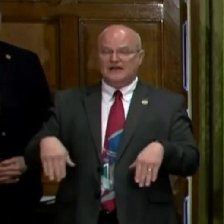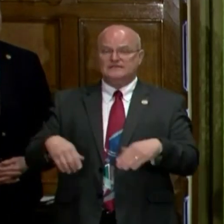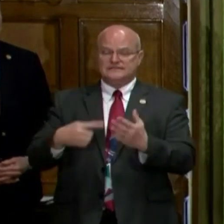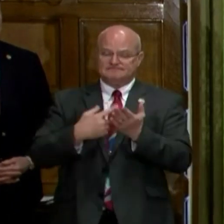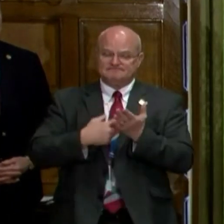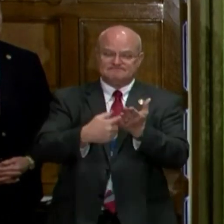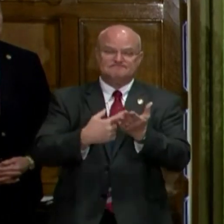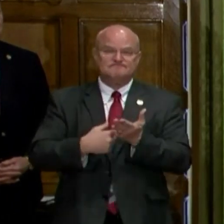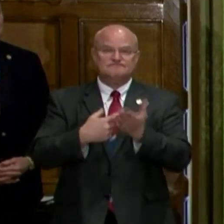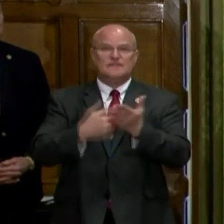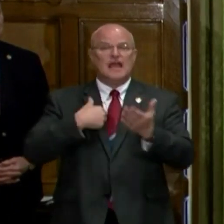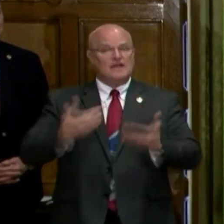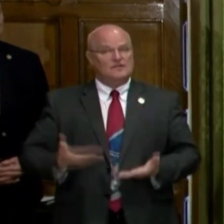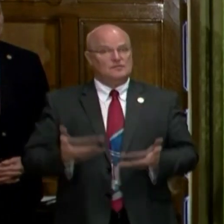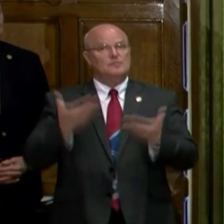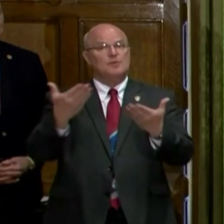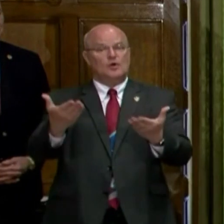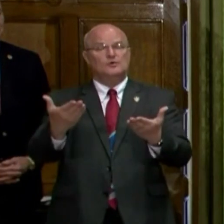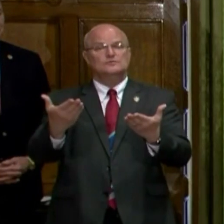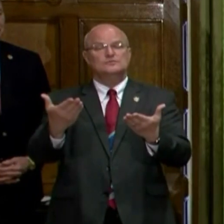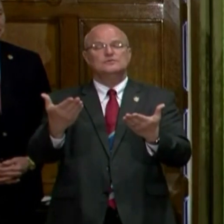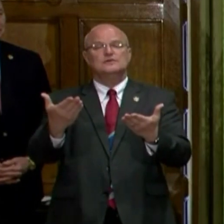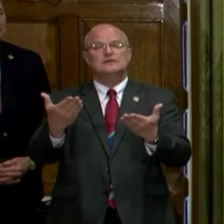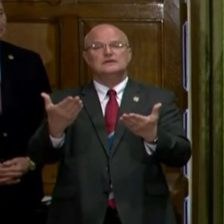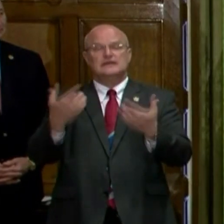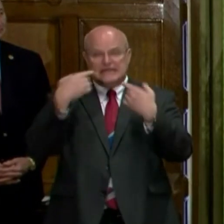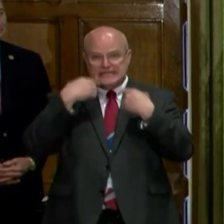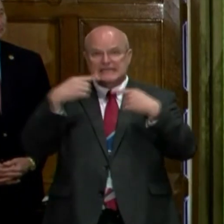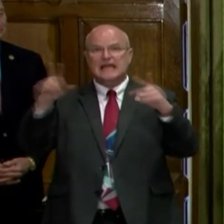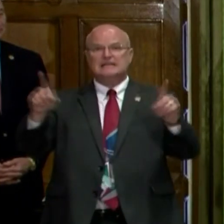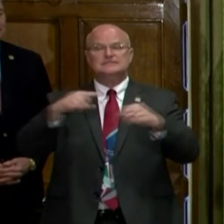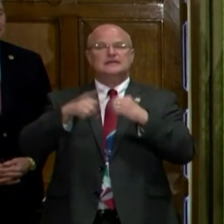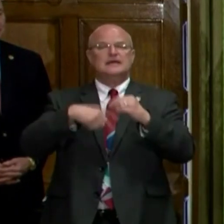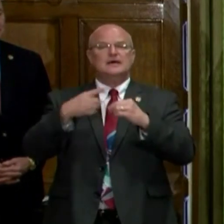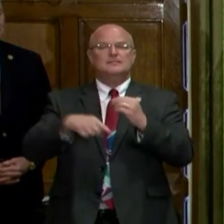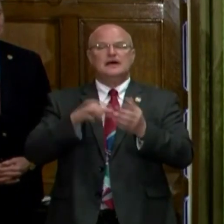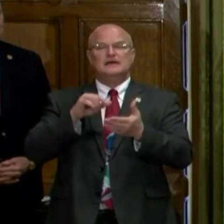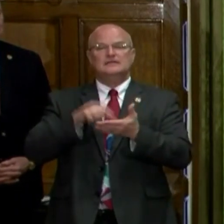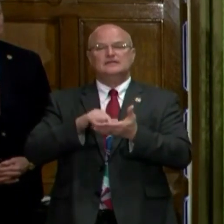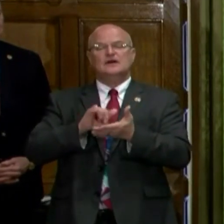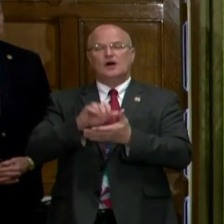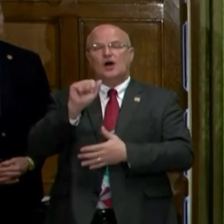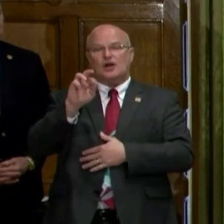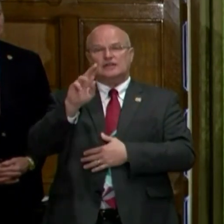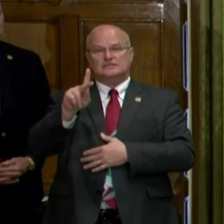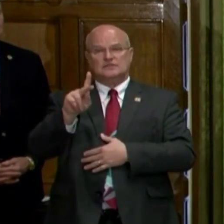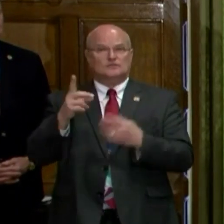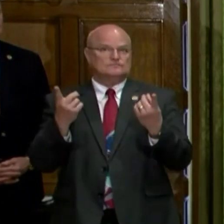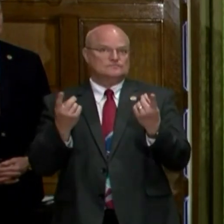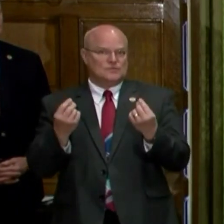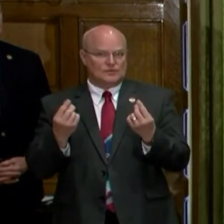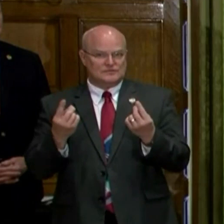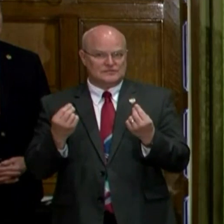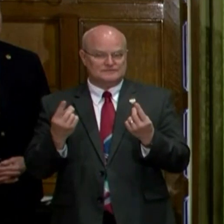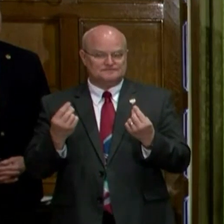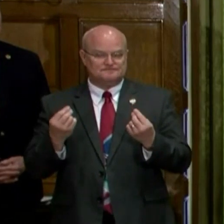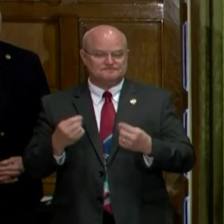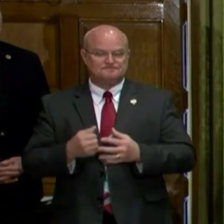have a proposal, an announcement in regard to Arkansas as to what we should do.